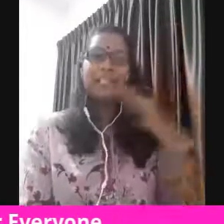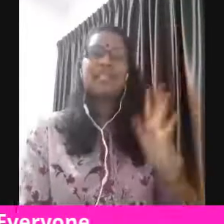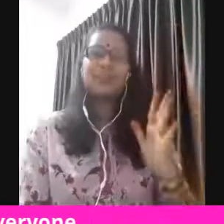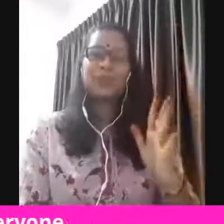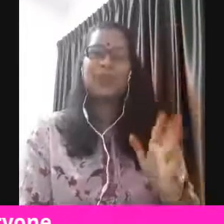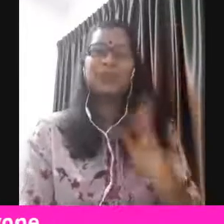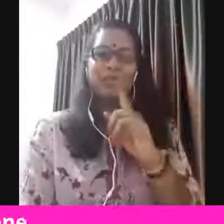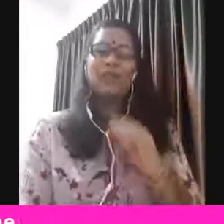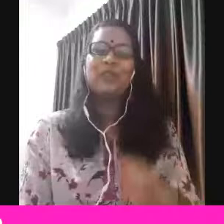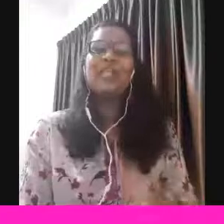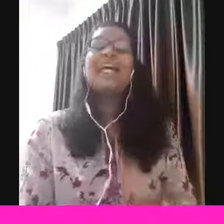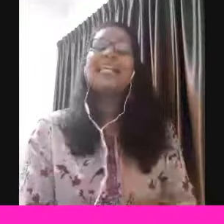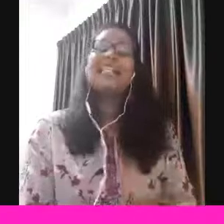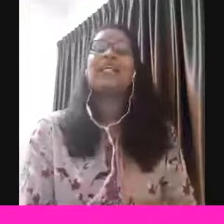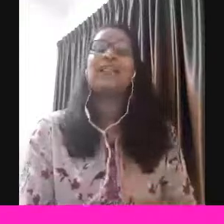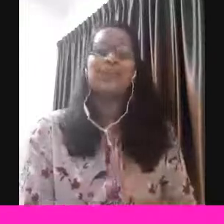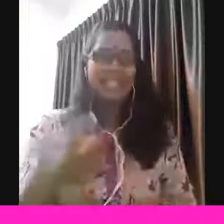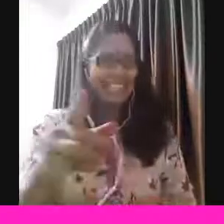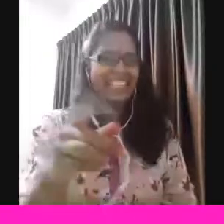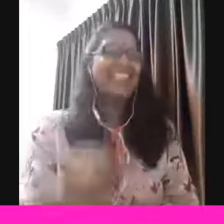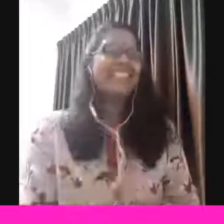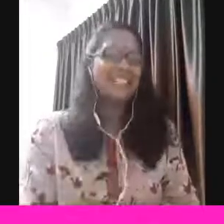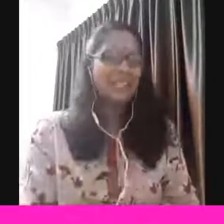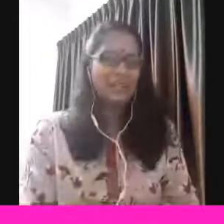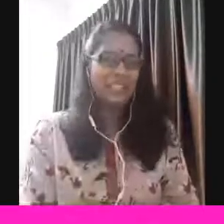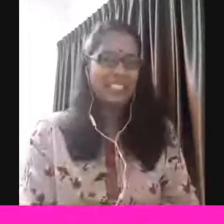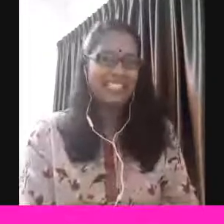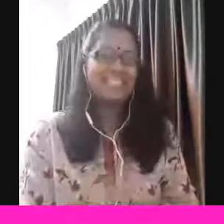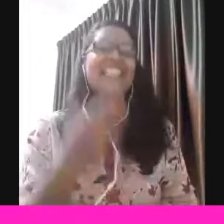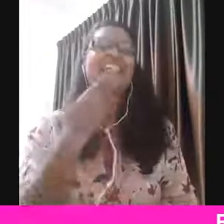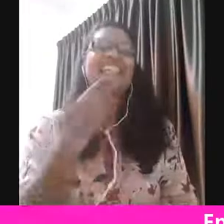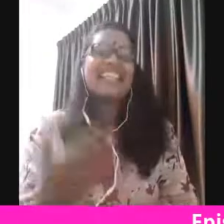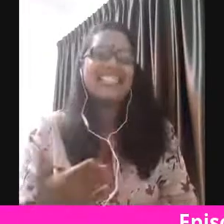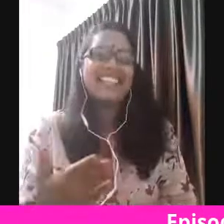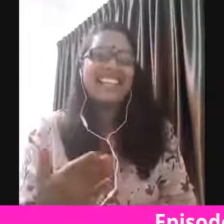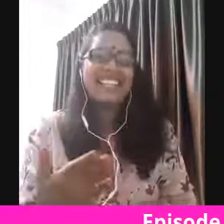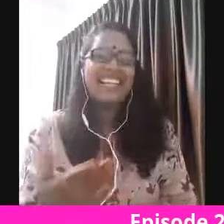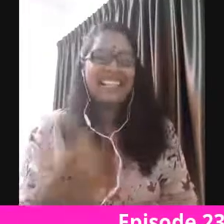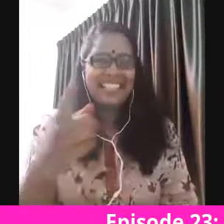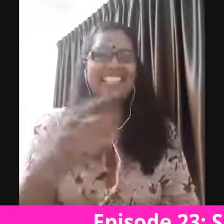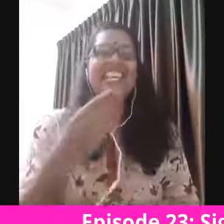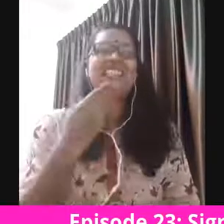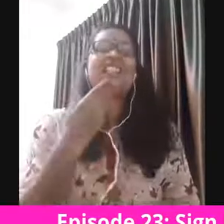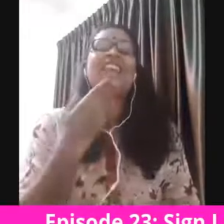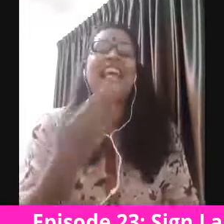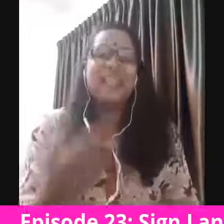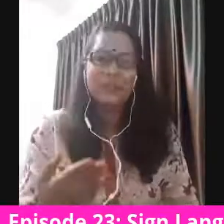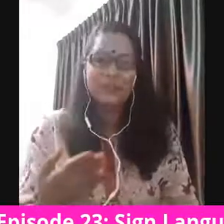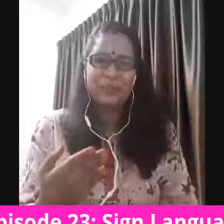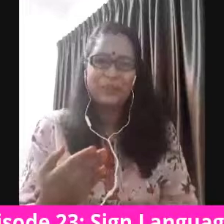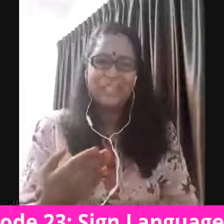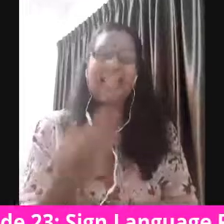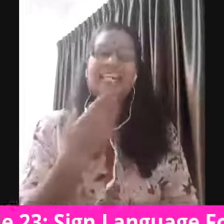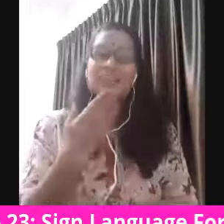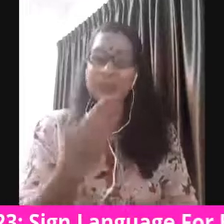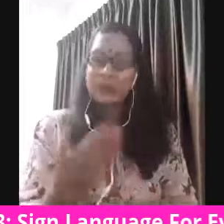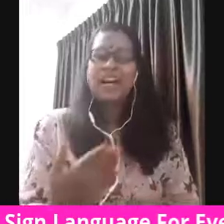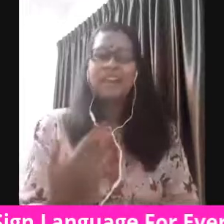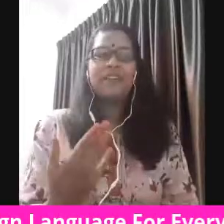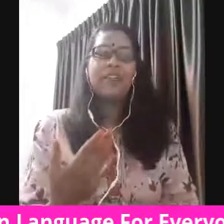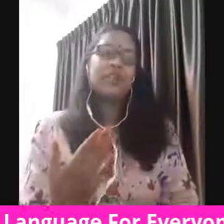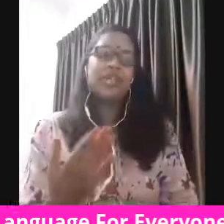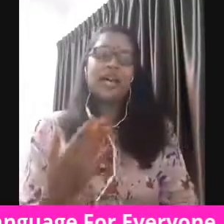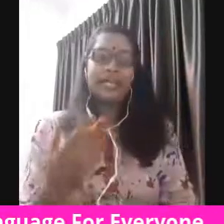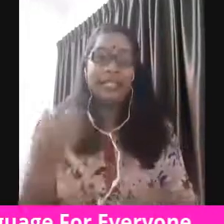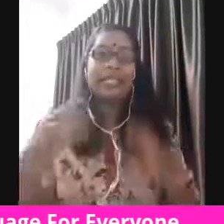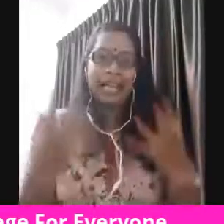in Malaysia also, we will use thank you. Like just now, Ranjini said, like this, Yeah. right? That's Yeah. actually thank you. So Oh,